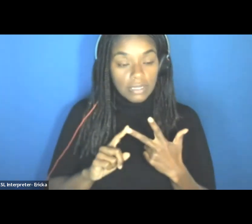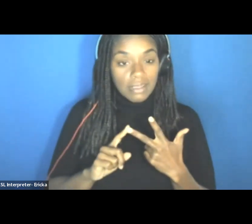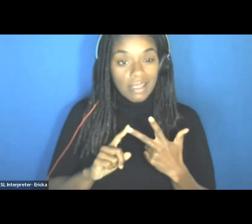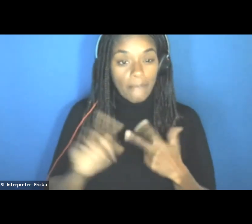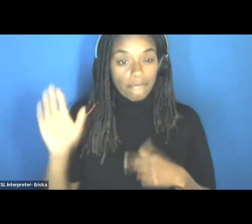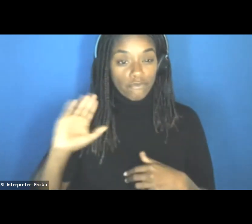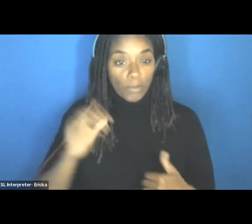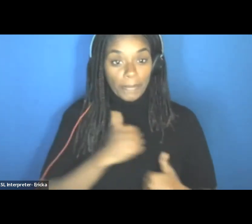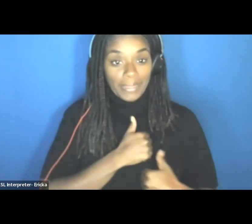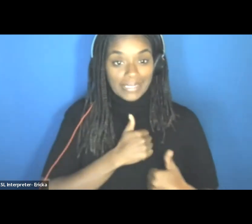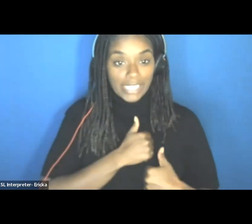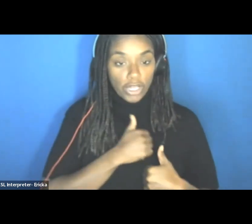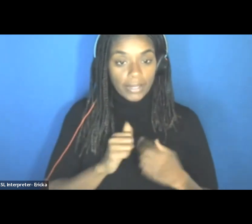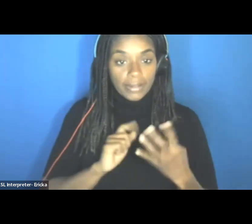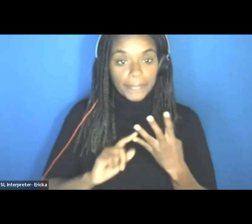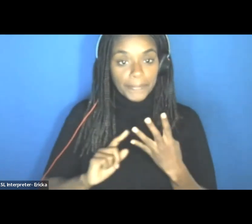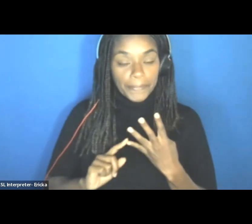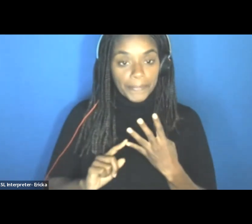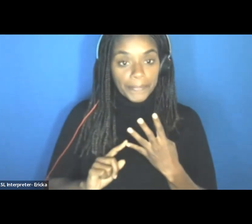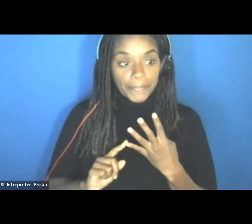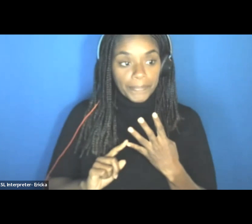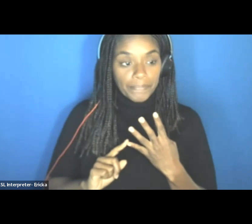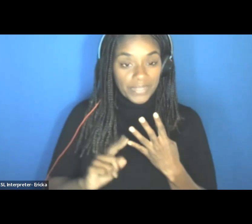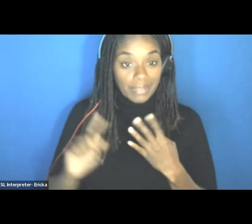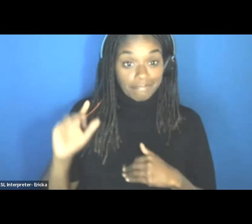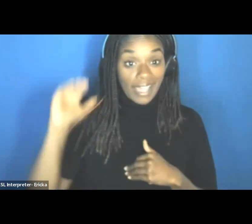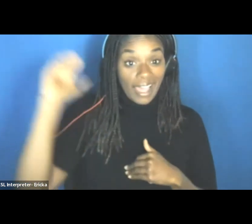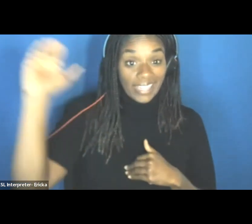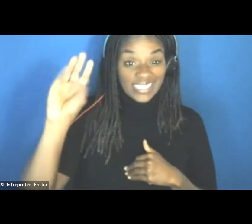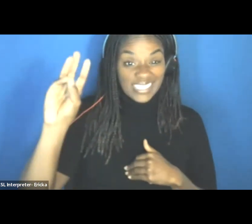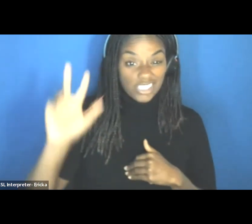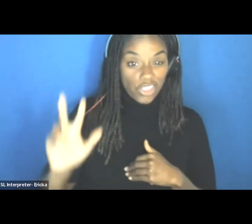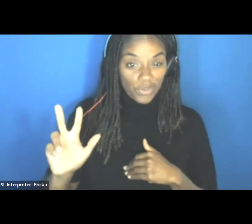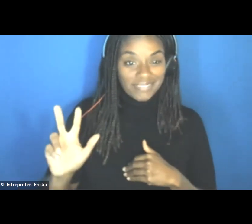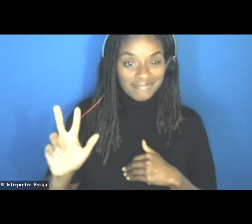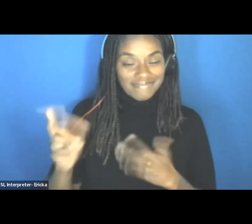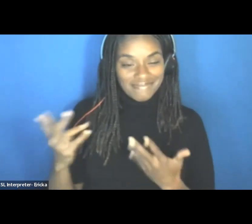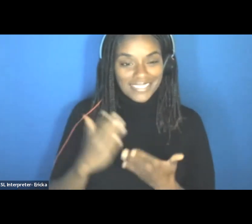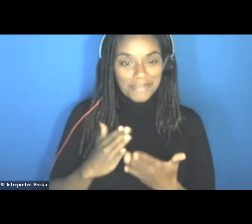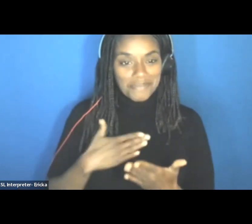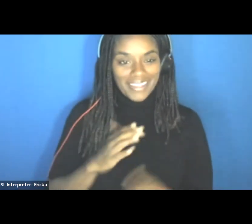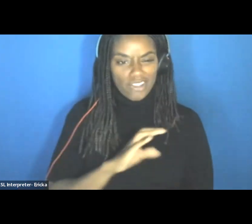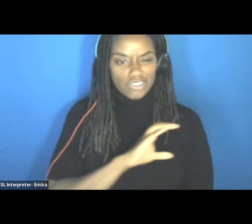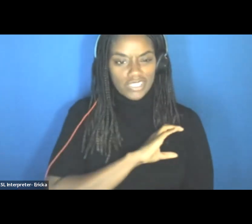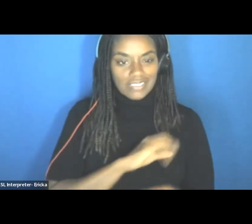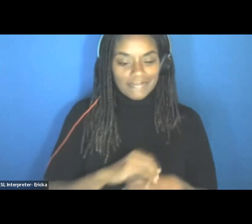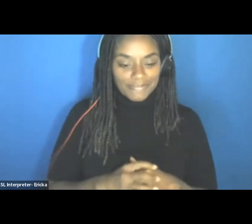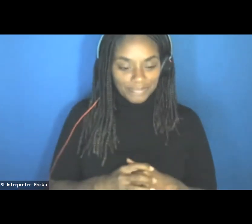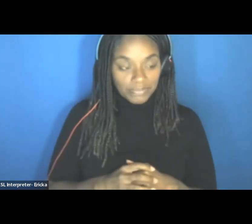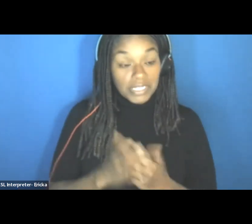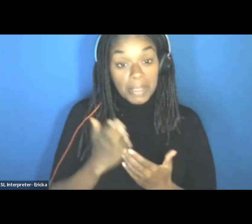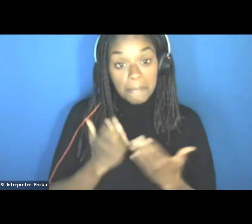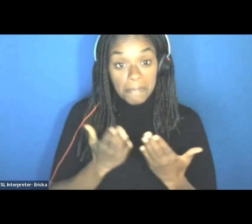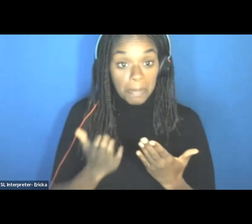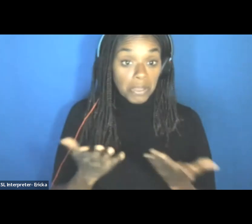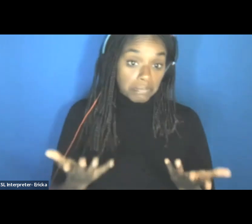veteran, and I'm also 6'3". Those are just some of the characteristics that I have. Things that might be interesting to you is